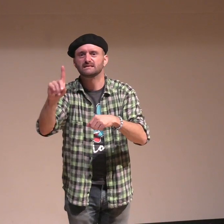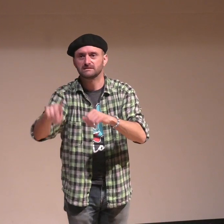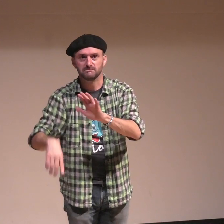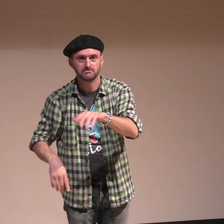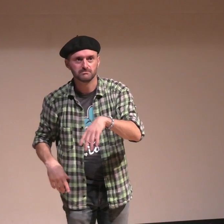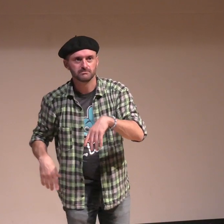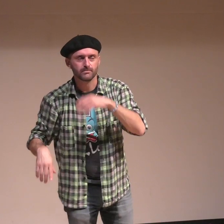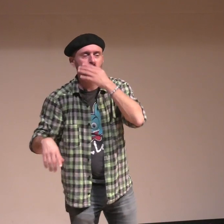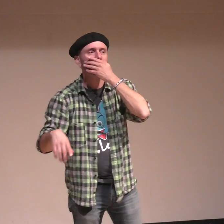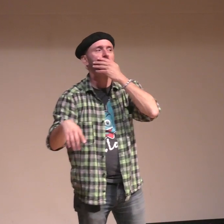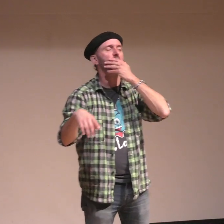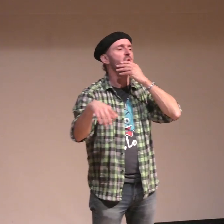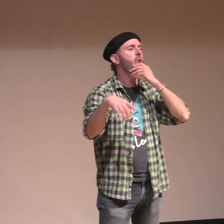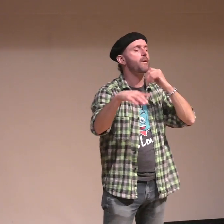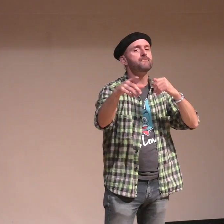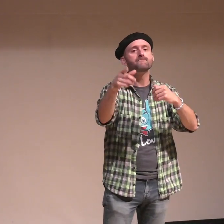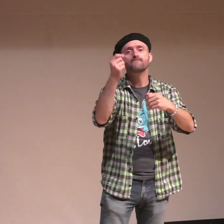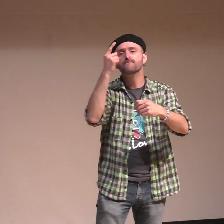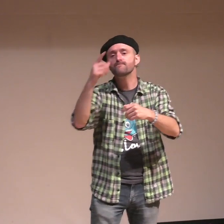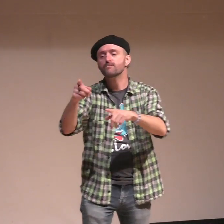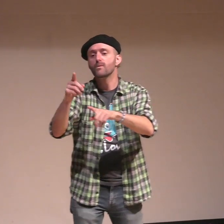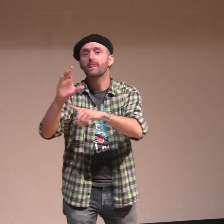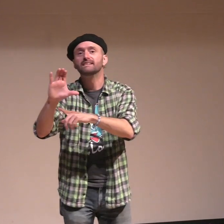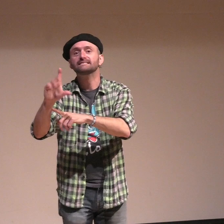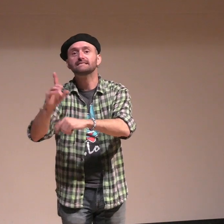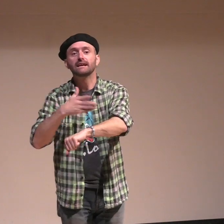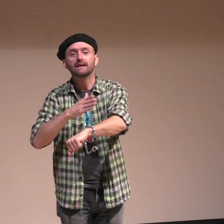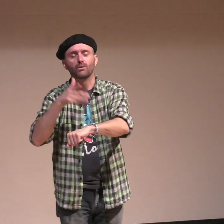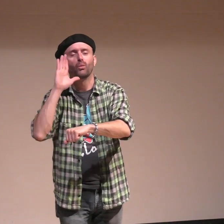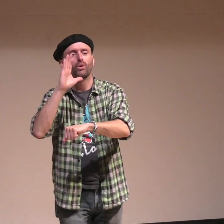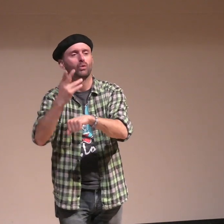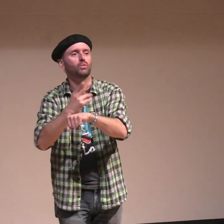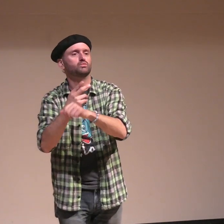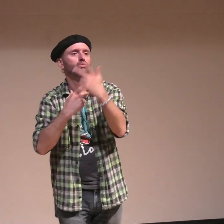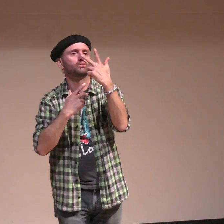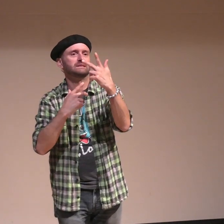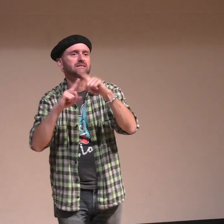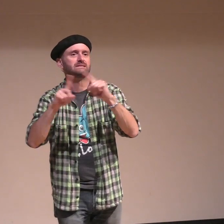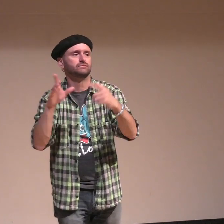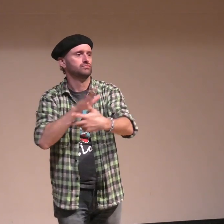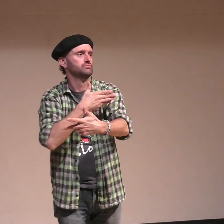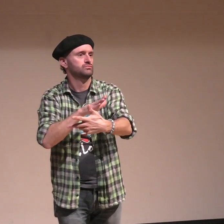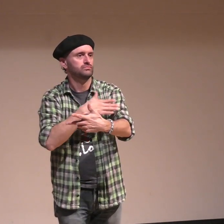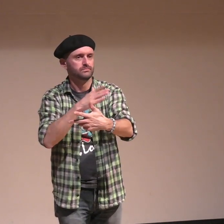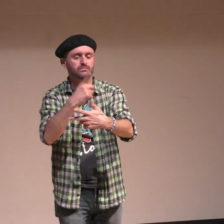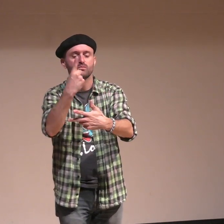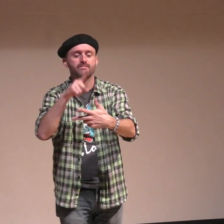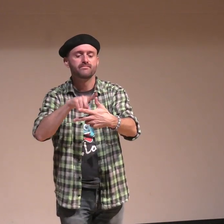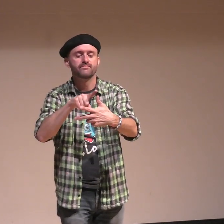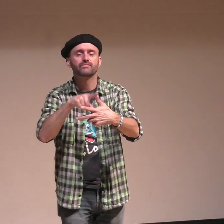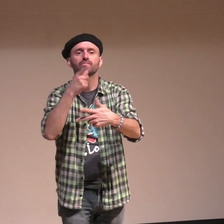probably it's a record player or a CD player. Anyway, so the CD music is going to have 3 different